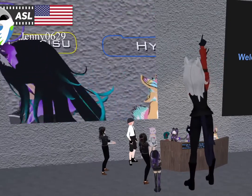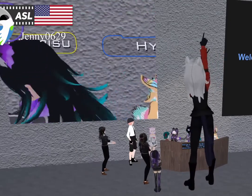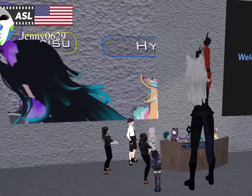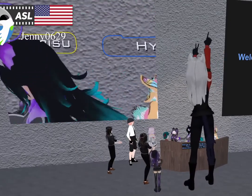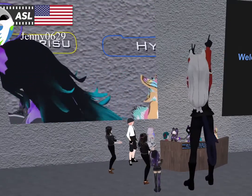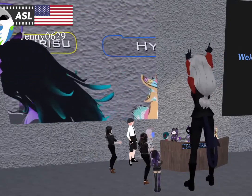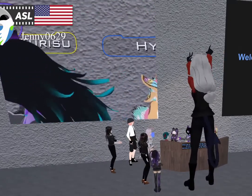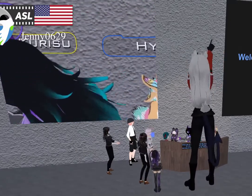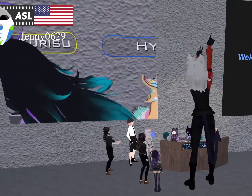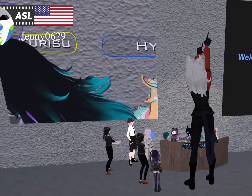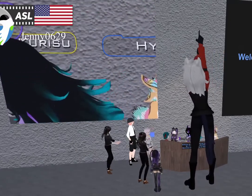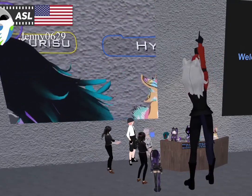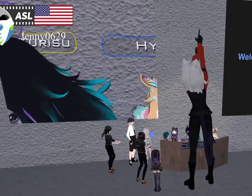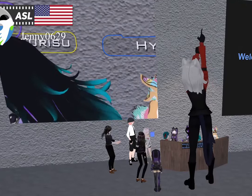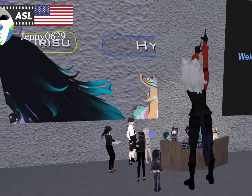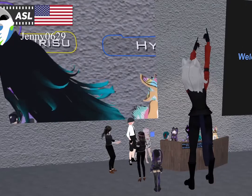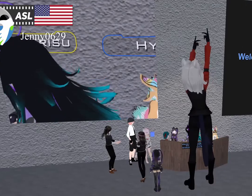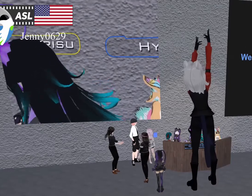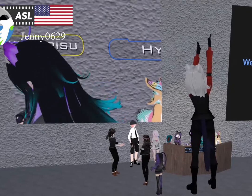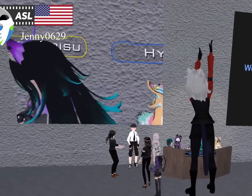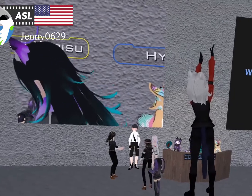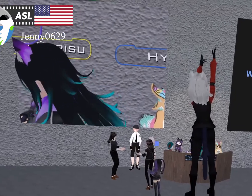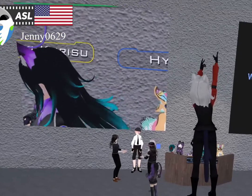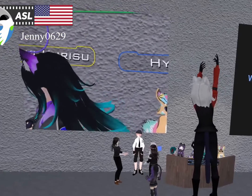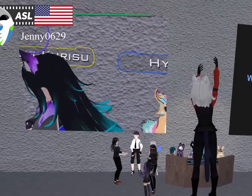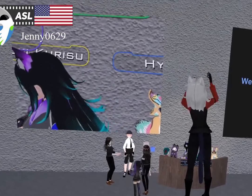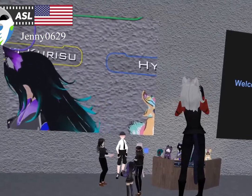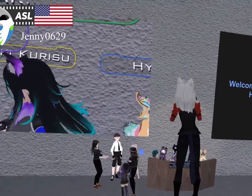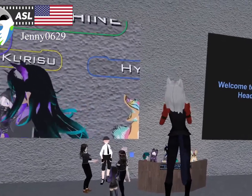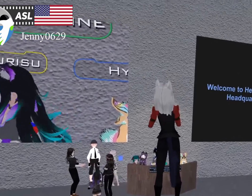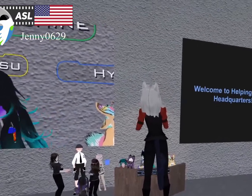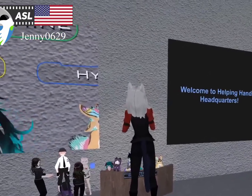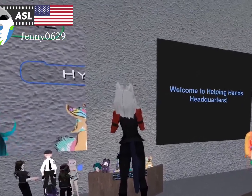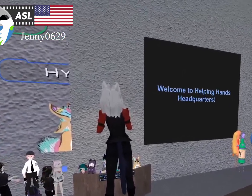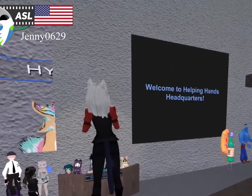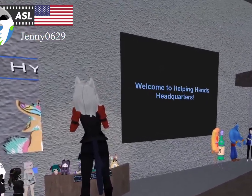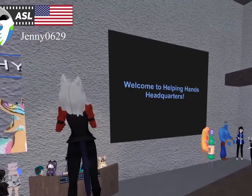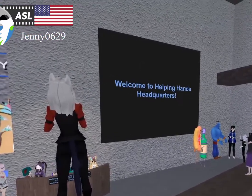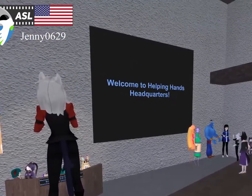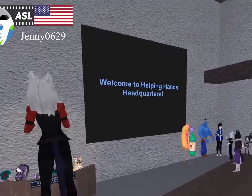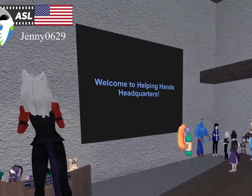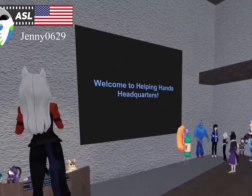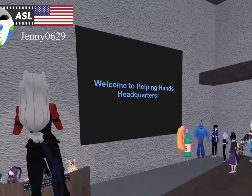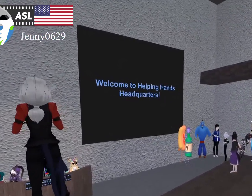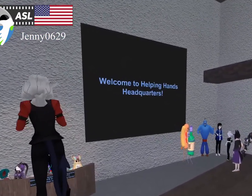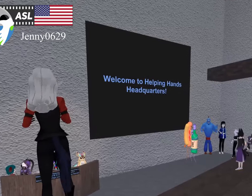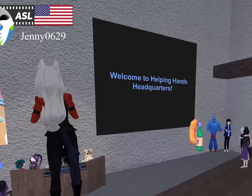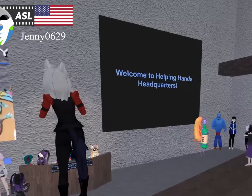They just What? changed their names. I don't remember. If you think it would be good, you It's can. just- But Yeah, I'll be good, but it's